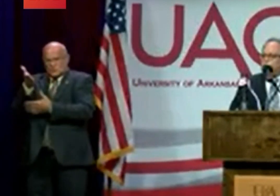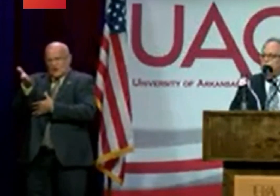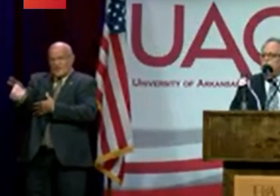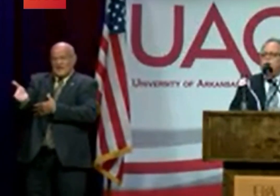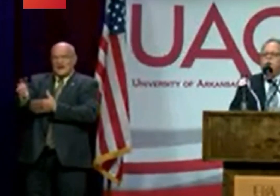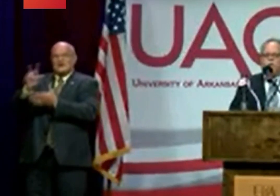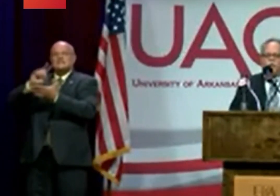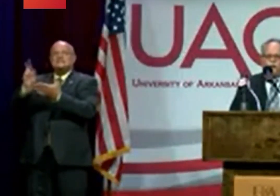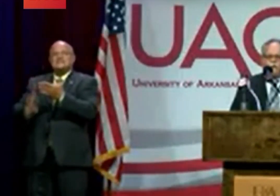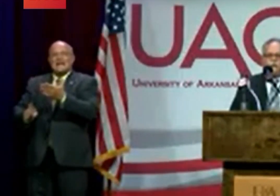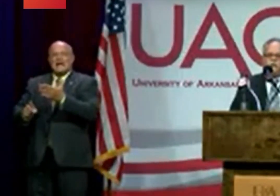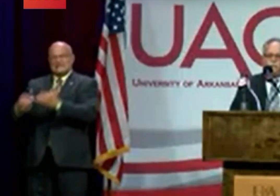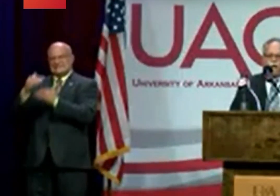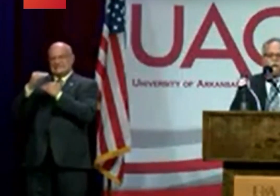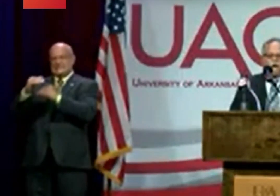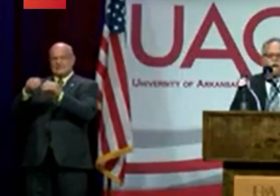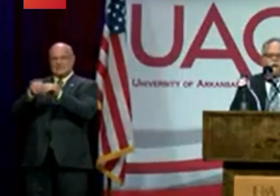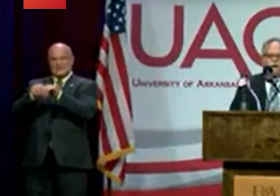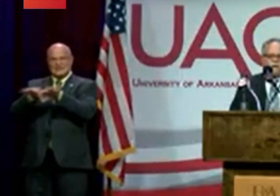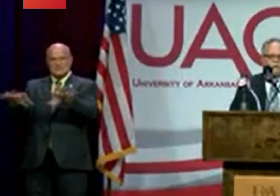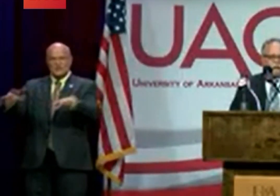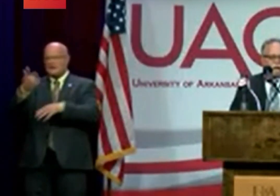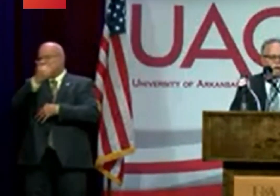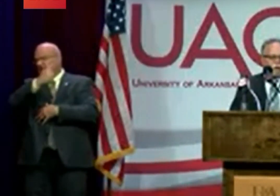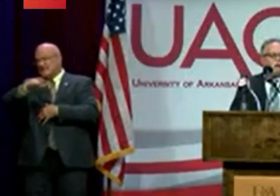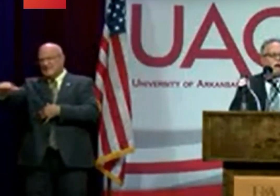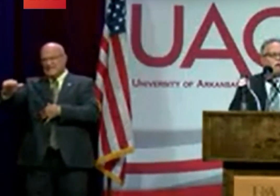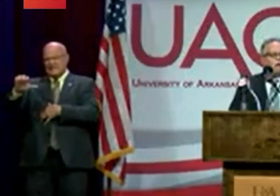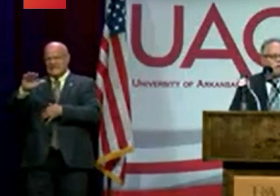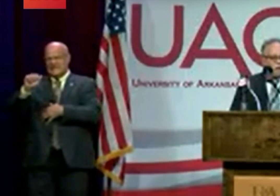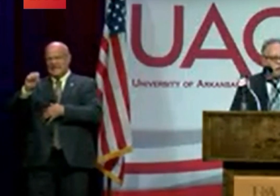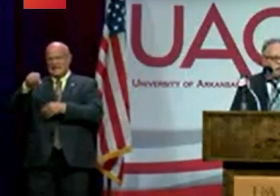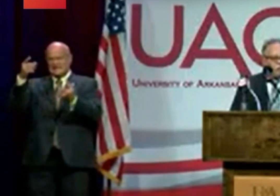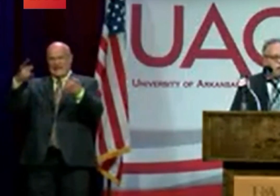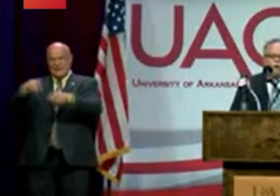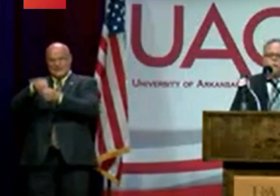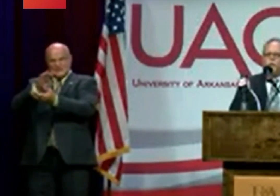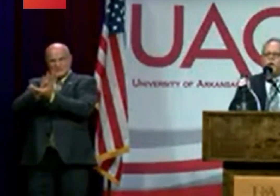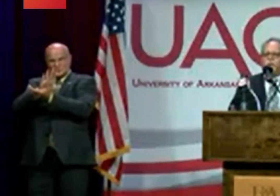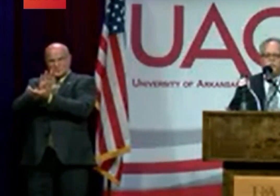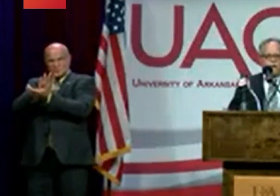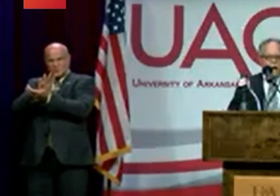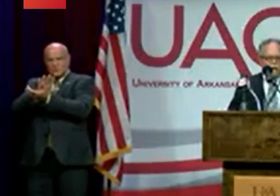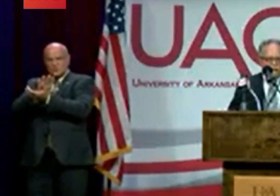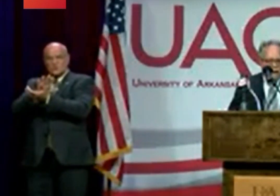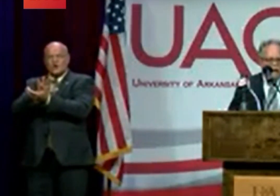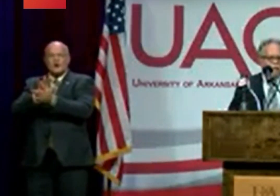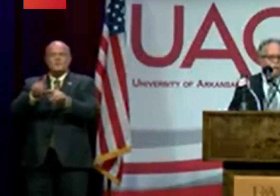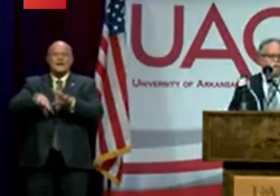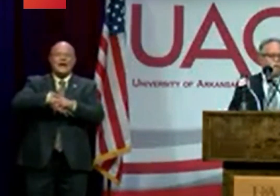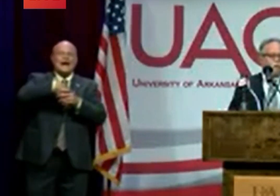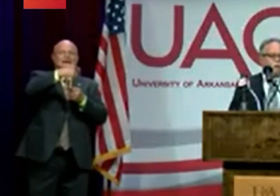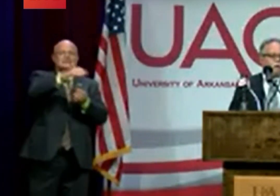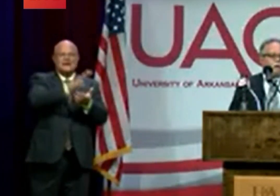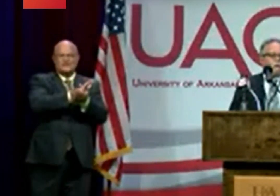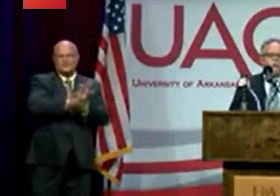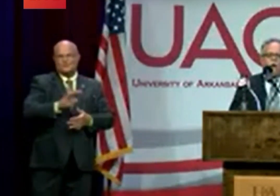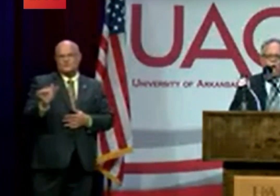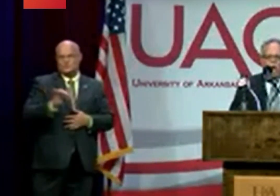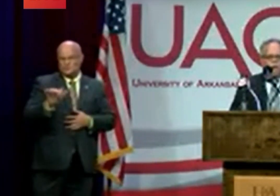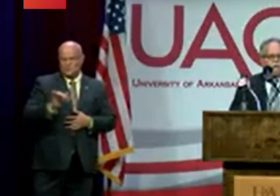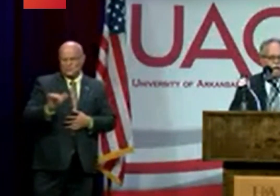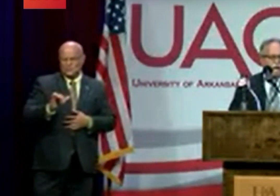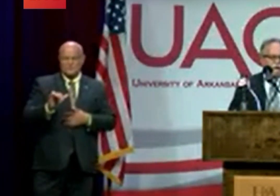there designed to limit the spread of any cases that occur not only within the school, but transmission outside of the school.